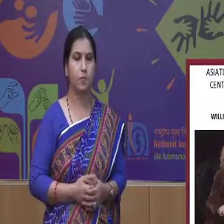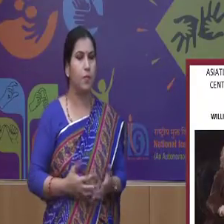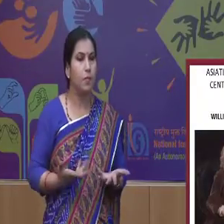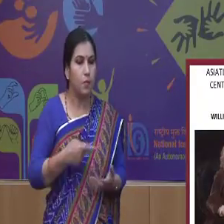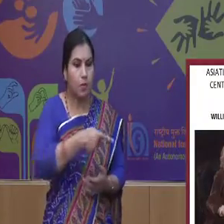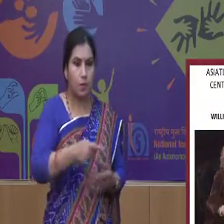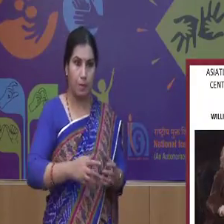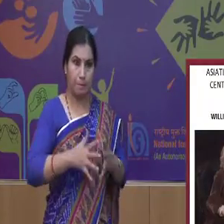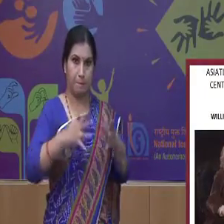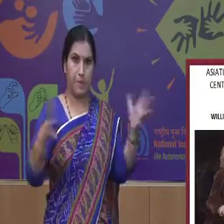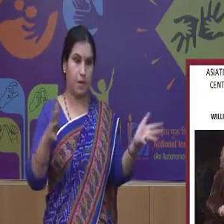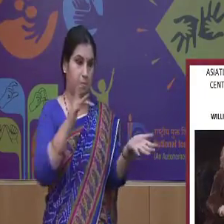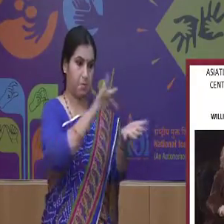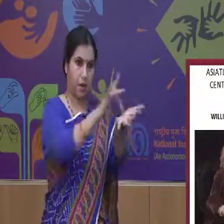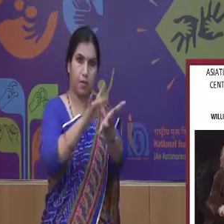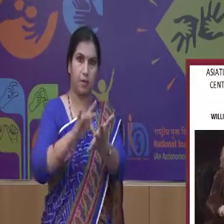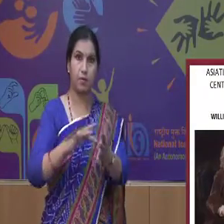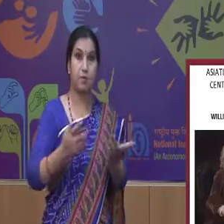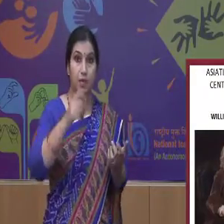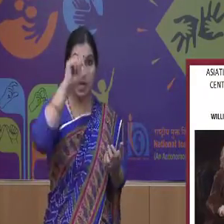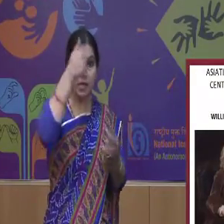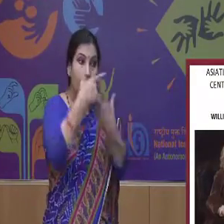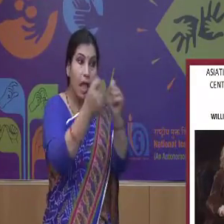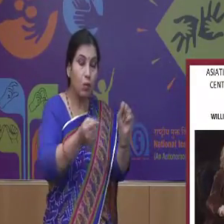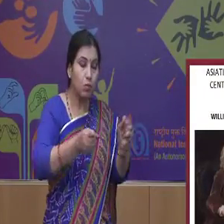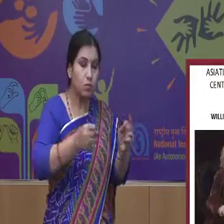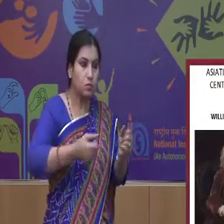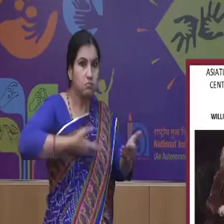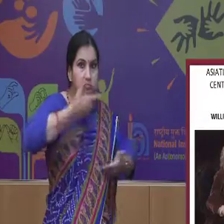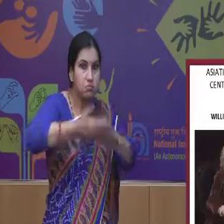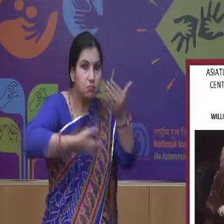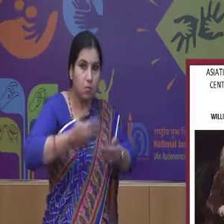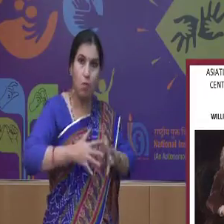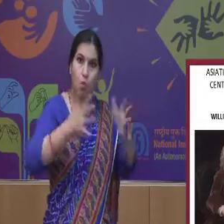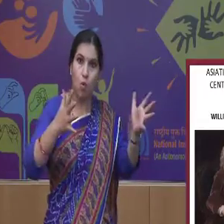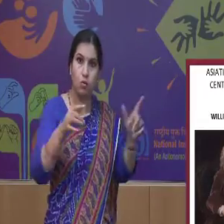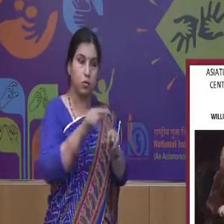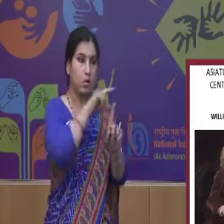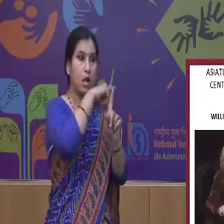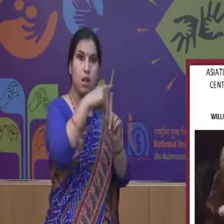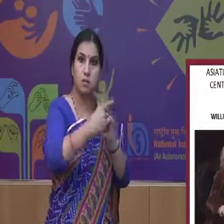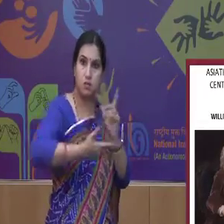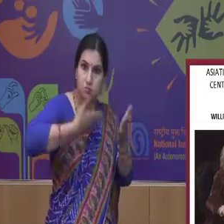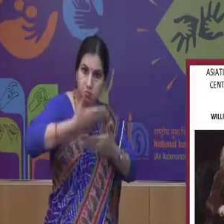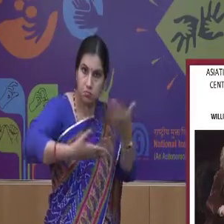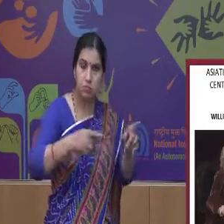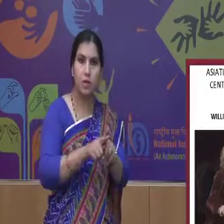became a big center for the study of Indian language, culture, and